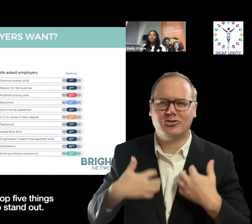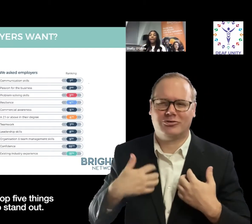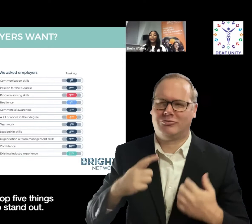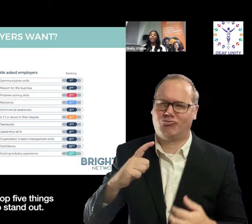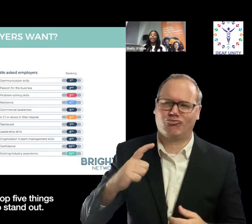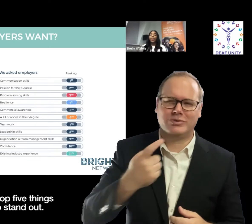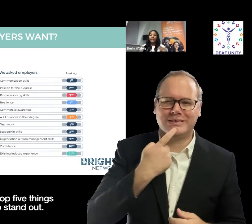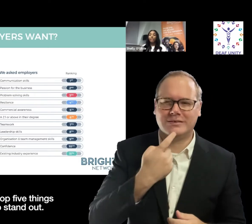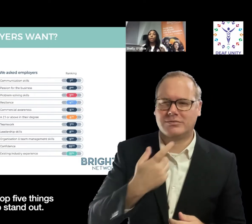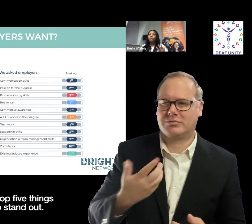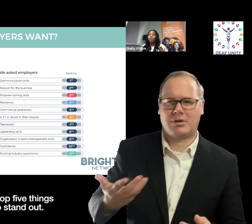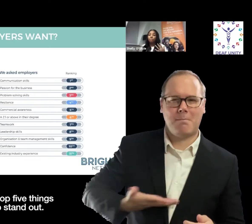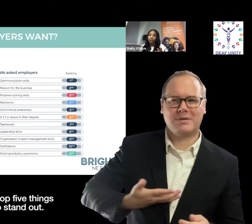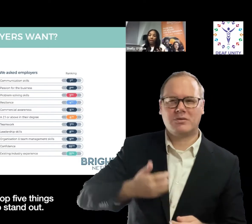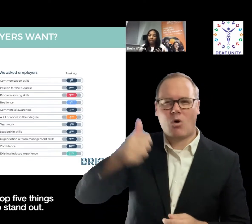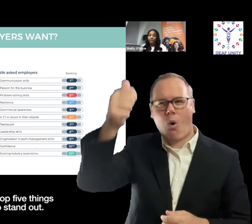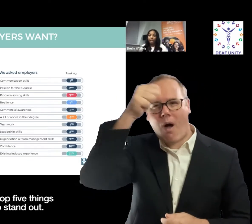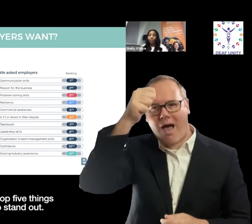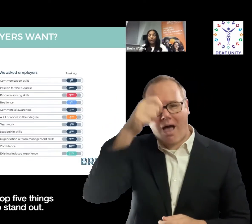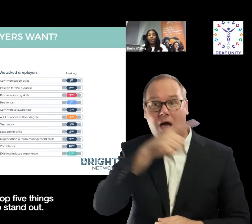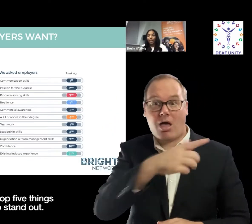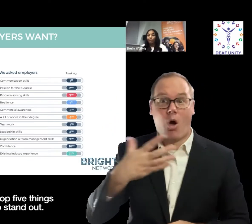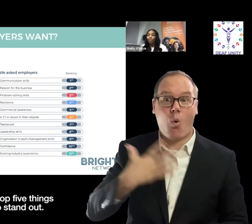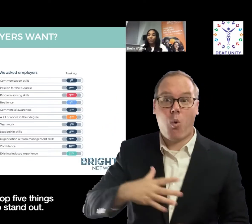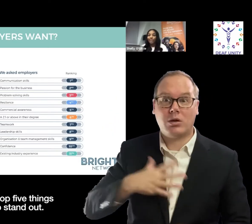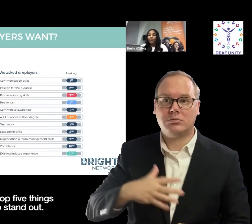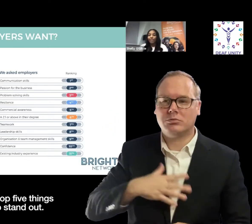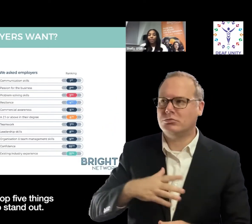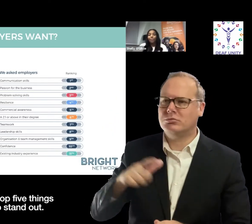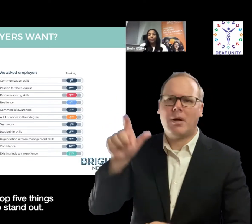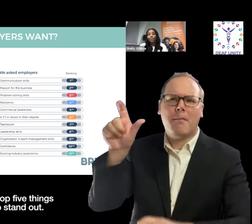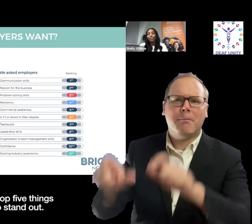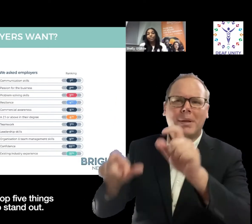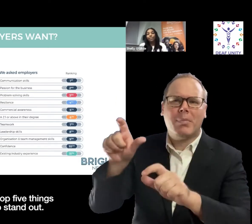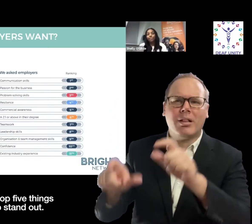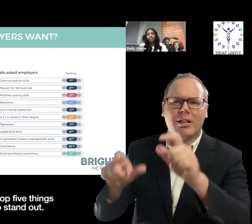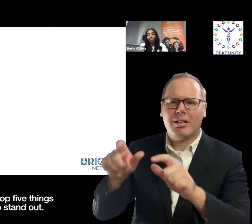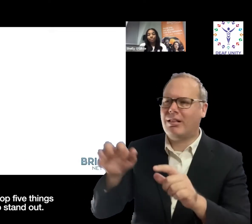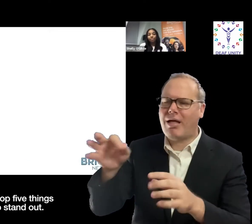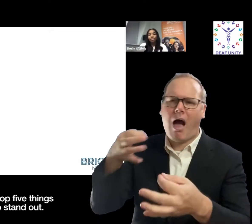want to convey, it's those top 5 things that are really going to help you to stand out.